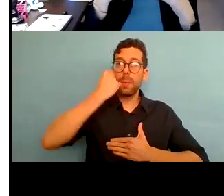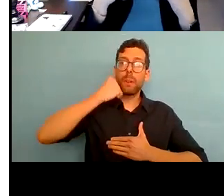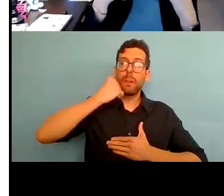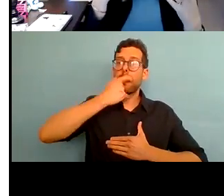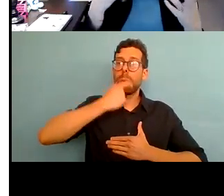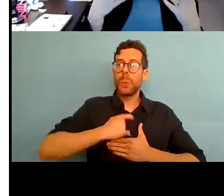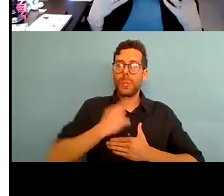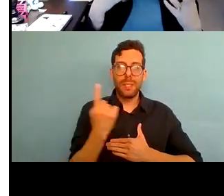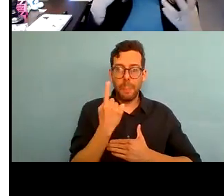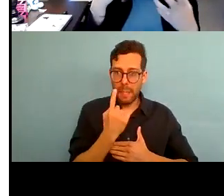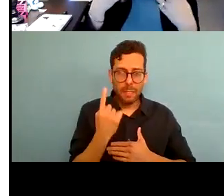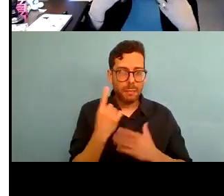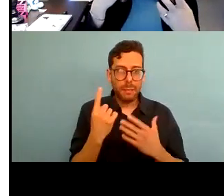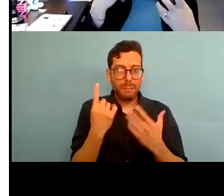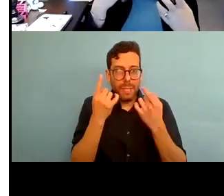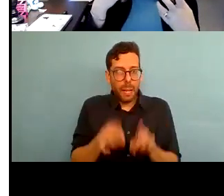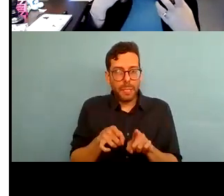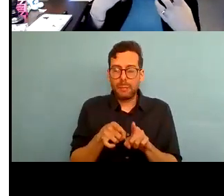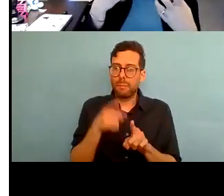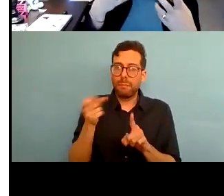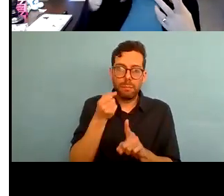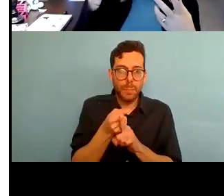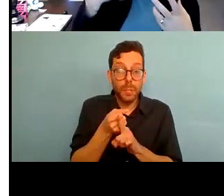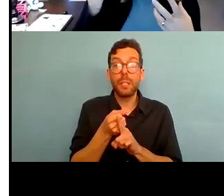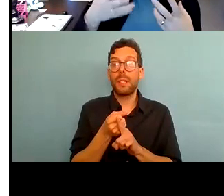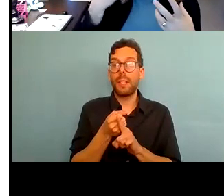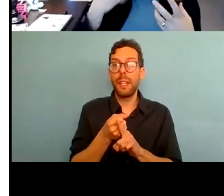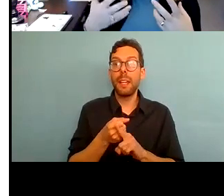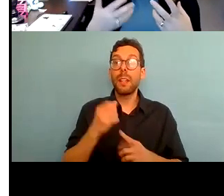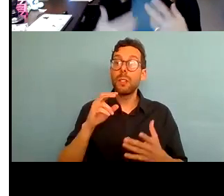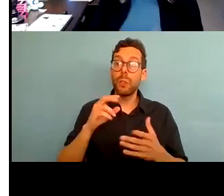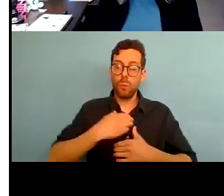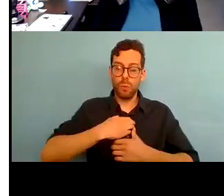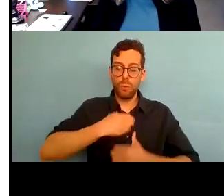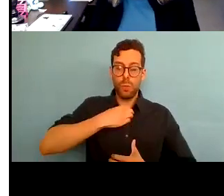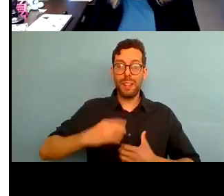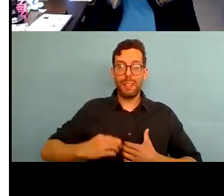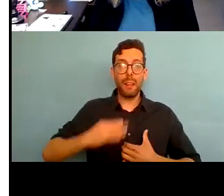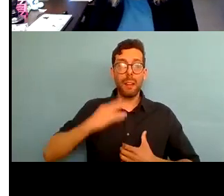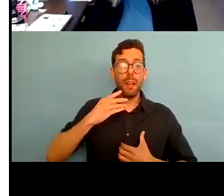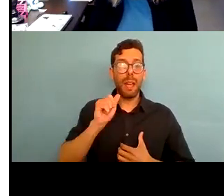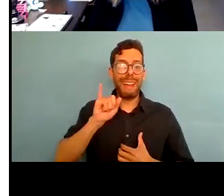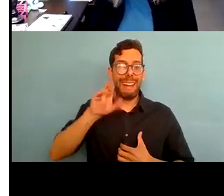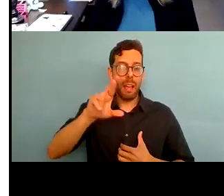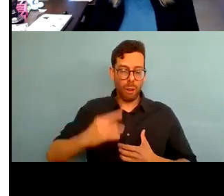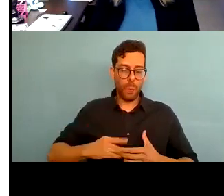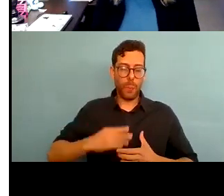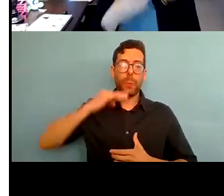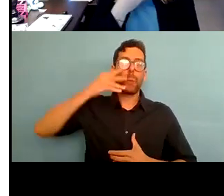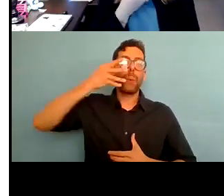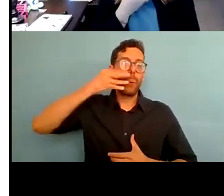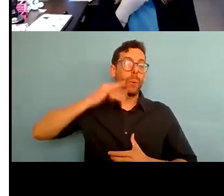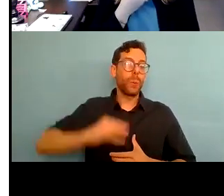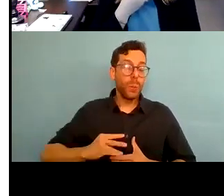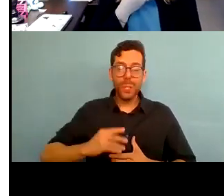airway turbulence. So airway kind of your air is not flowing as well as it should be. So you might have allergies, you might have